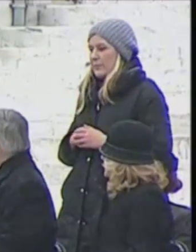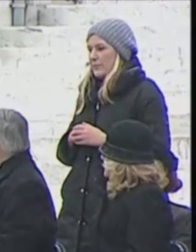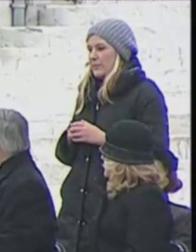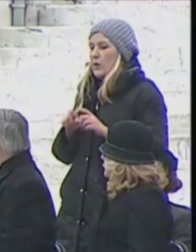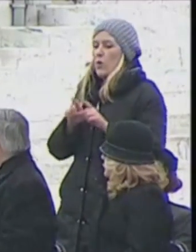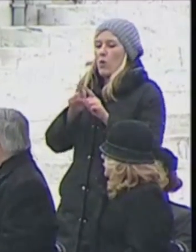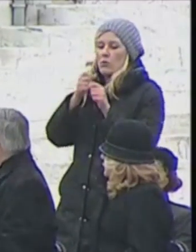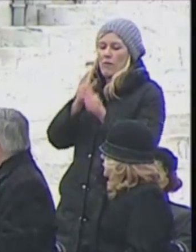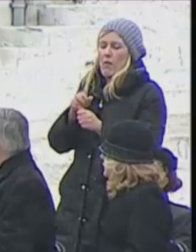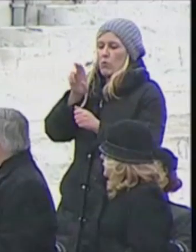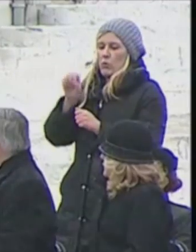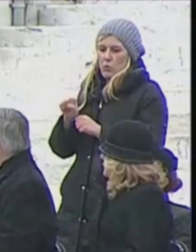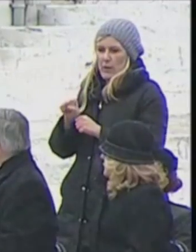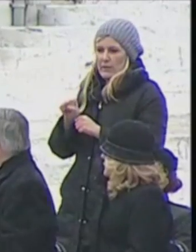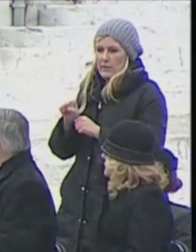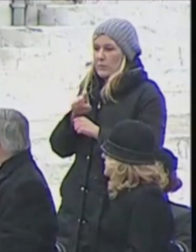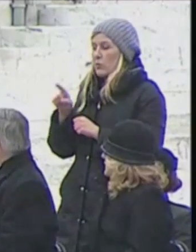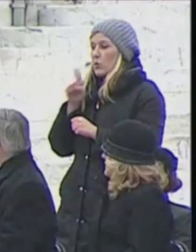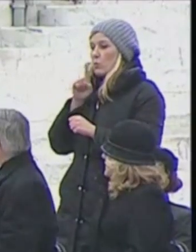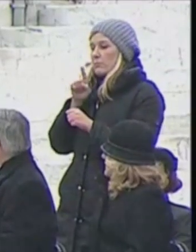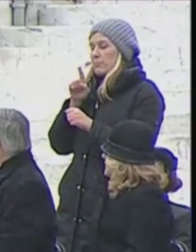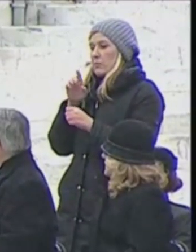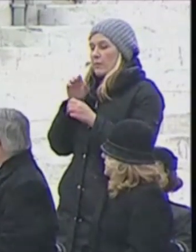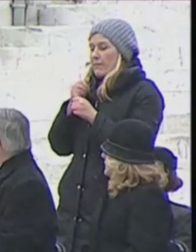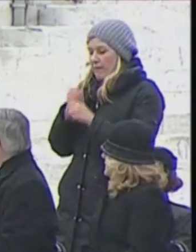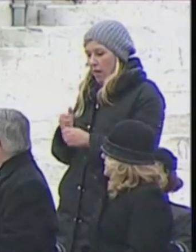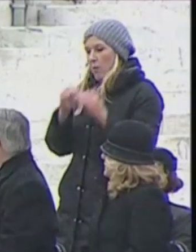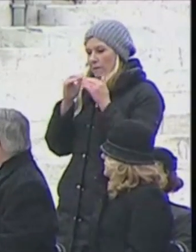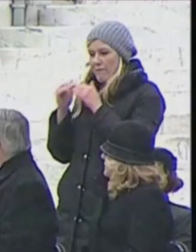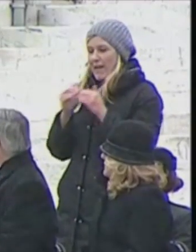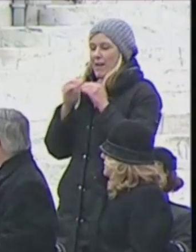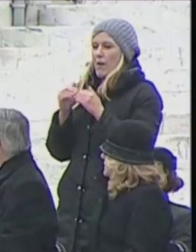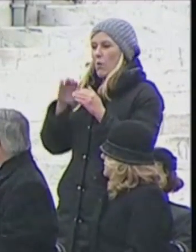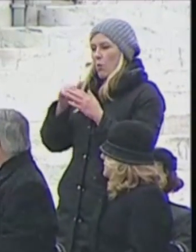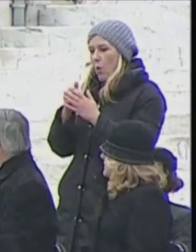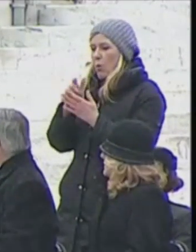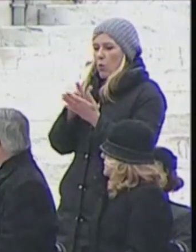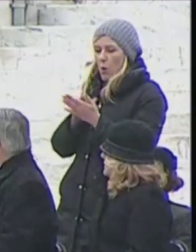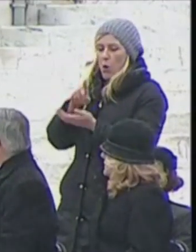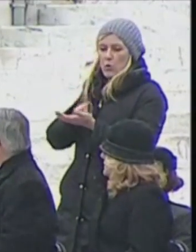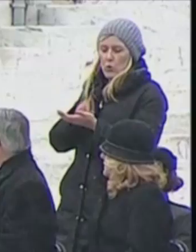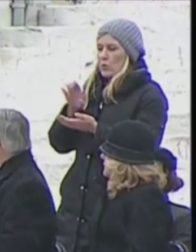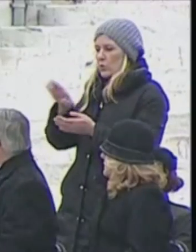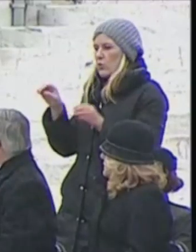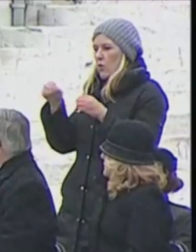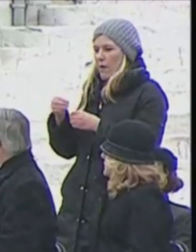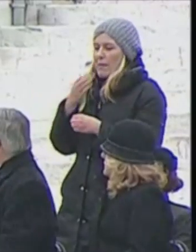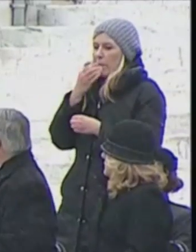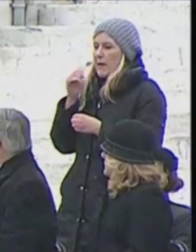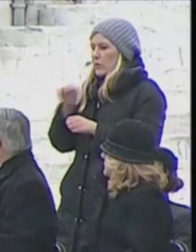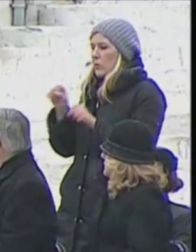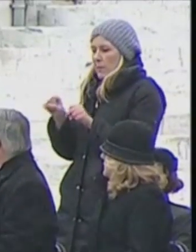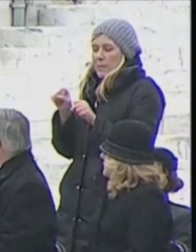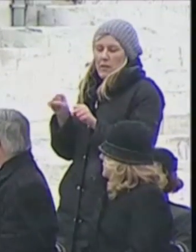United States, that you will faithfully and impartially discharge all the duties of your aforesaid office to the best of your